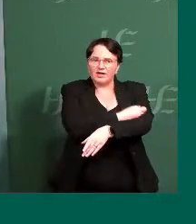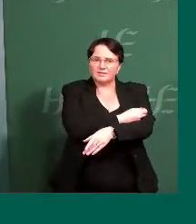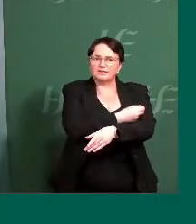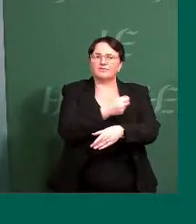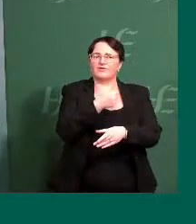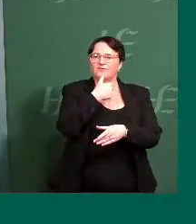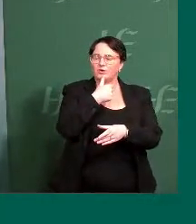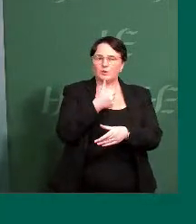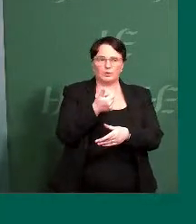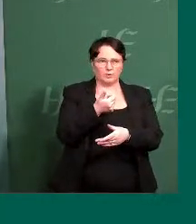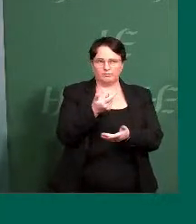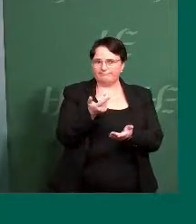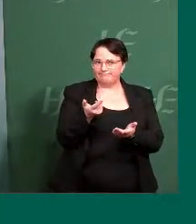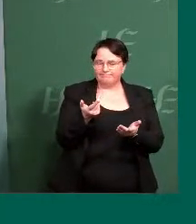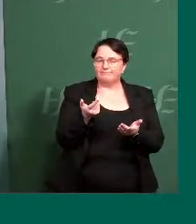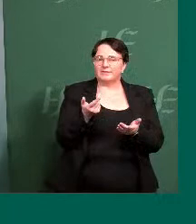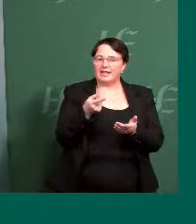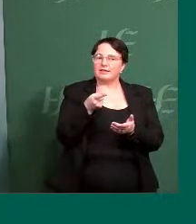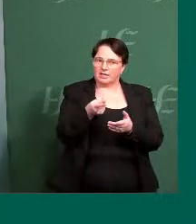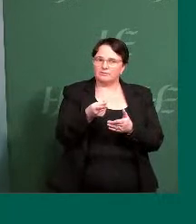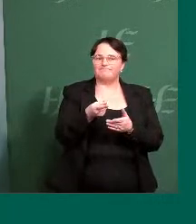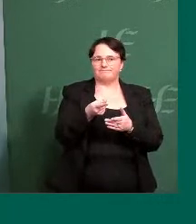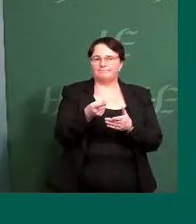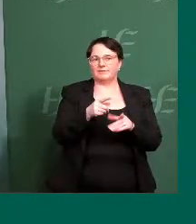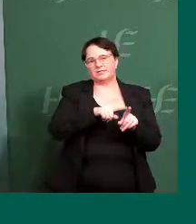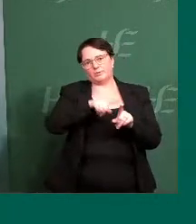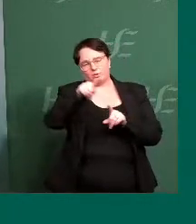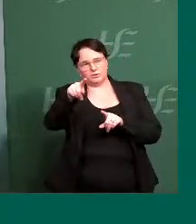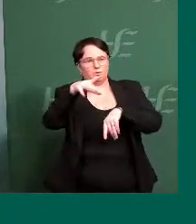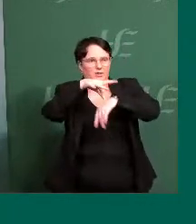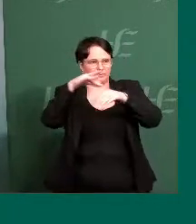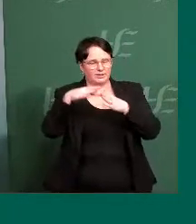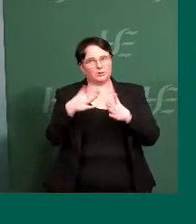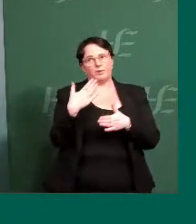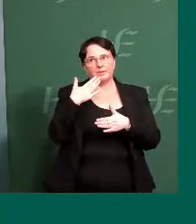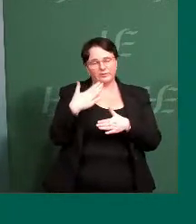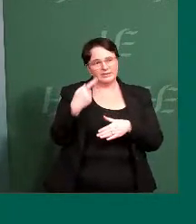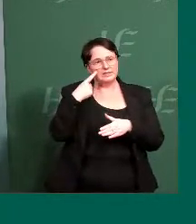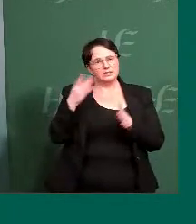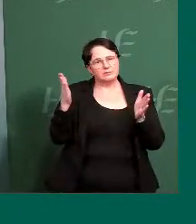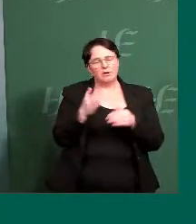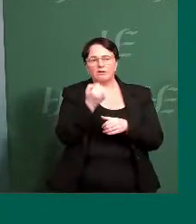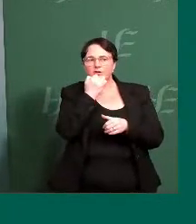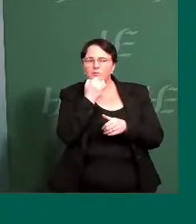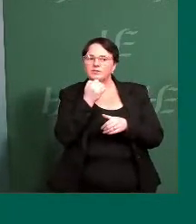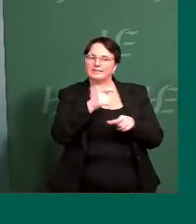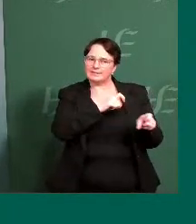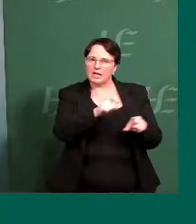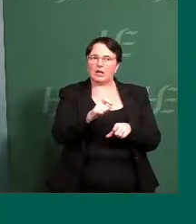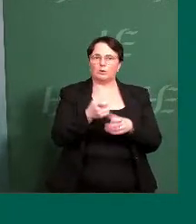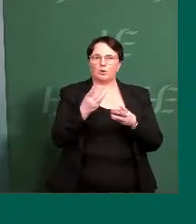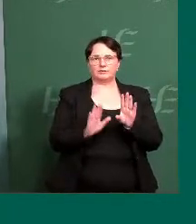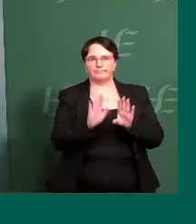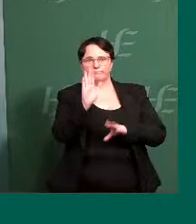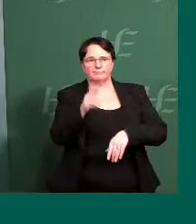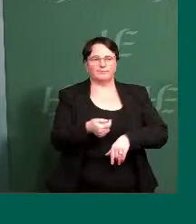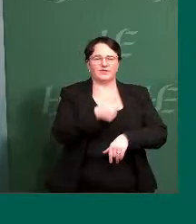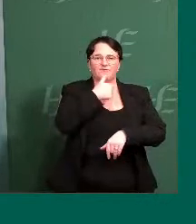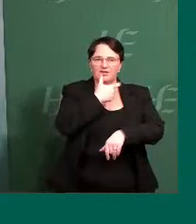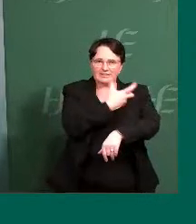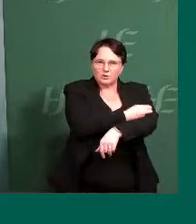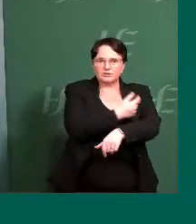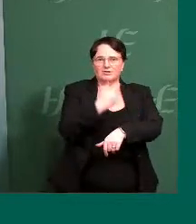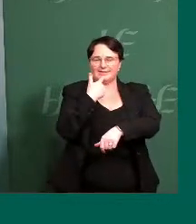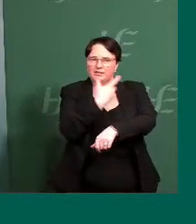primary vaccination perspective are the people who end up in hospital. So thankfully, we're still seeing small numbers trickle through, and that opportunity is there for people across